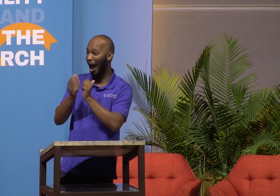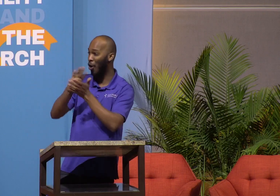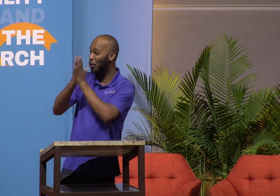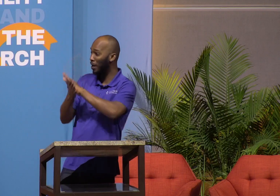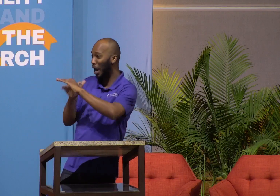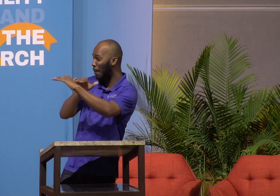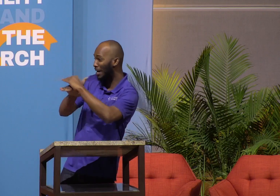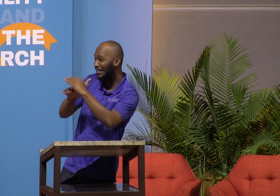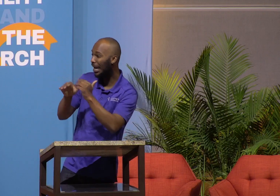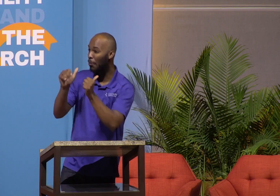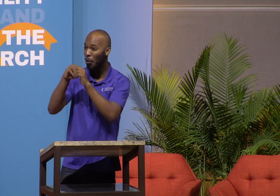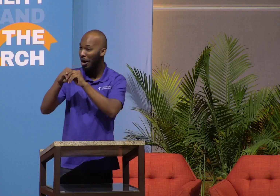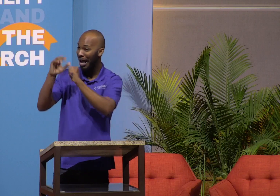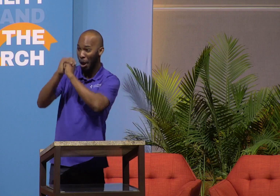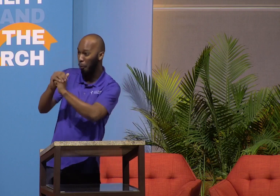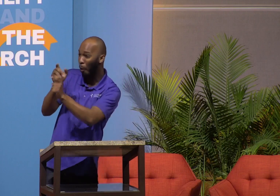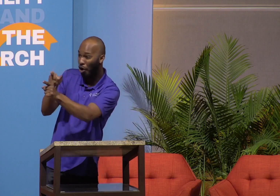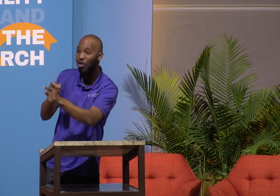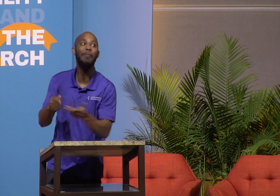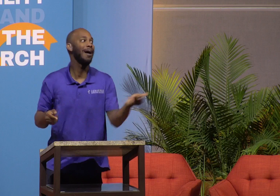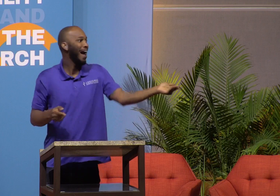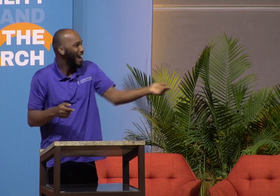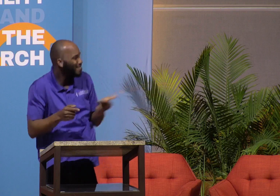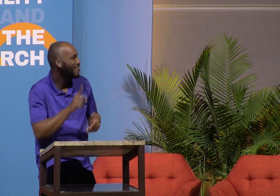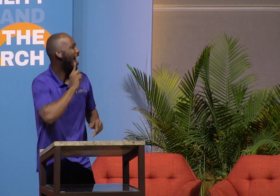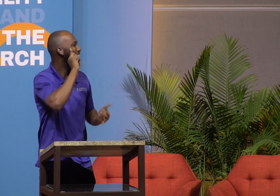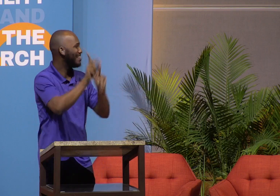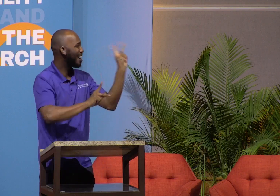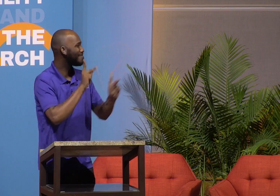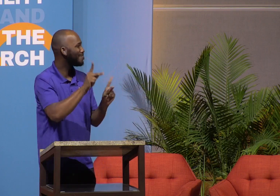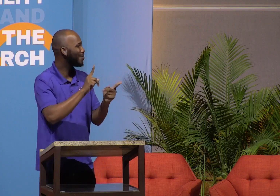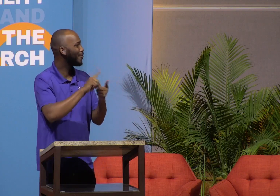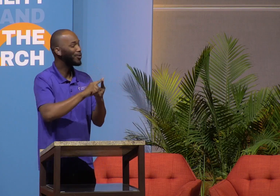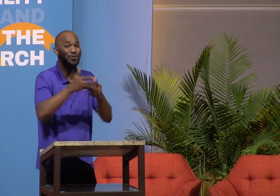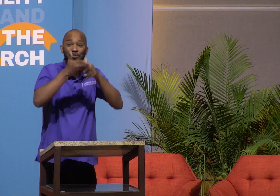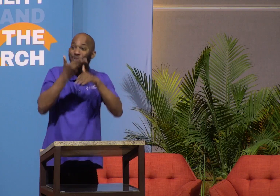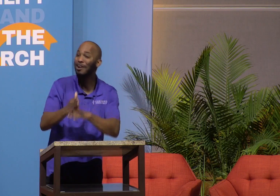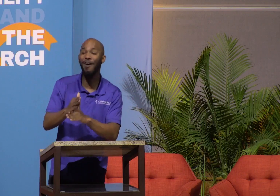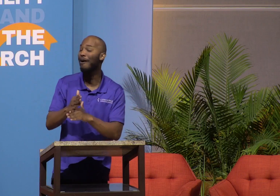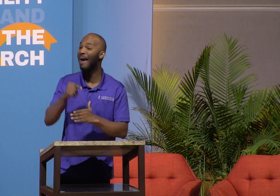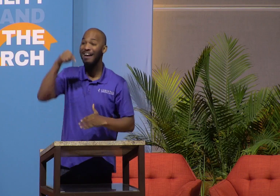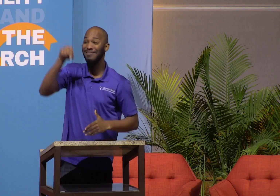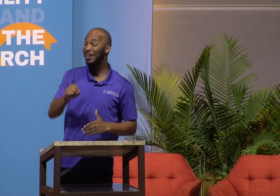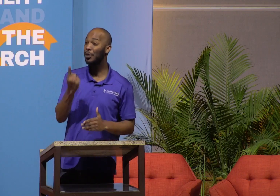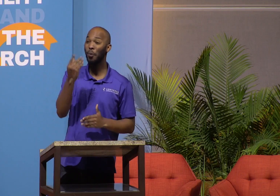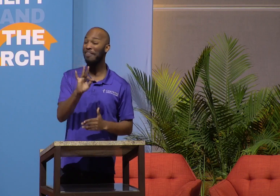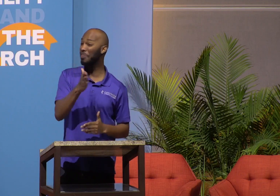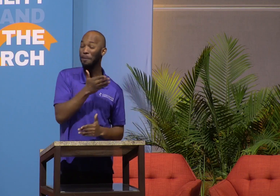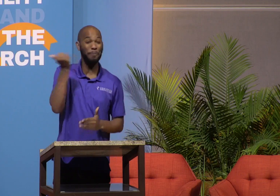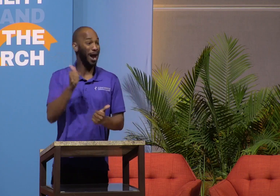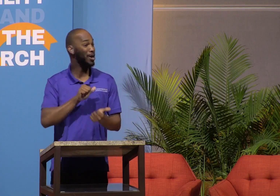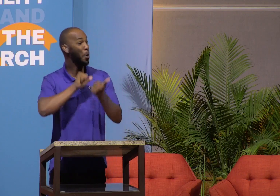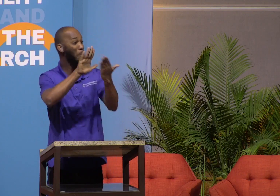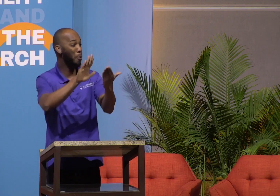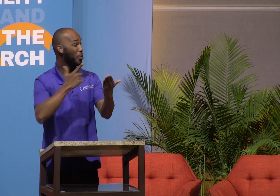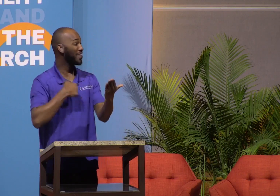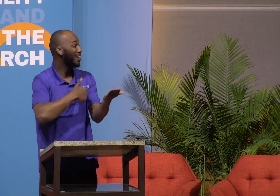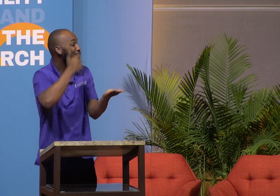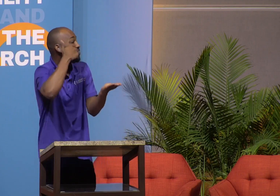you that they have with interpreters, with accessibility. If you're not sure about how this will look like with worship, bring deaf people to the